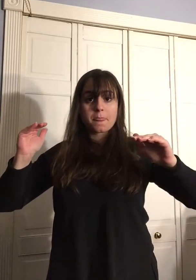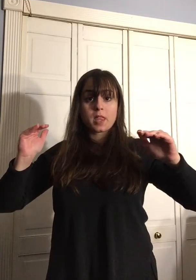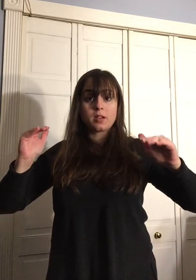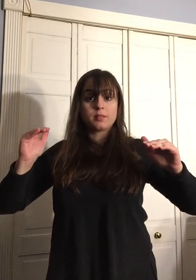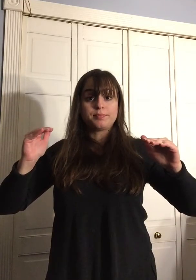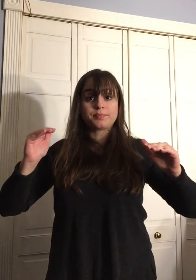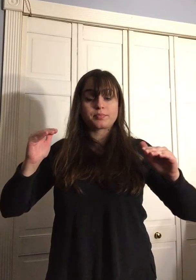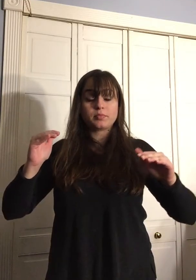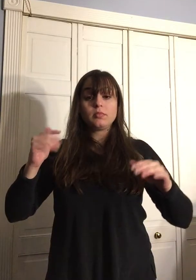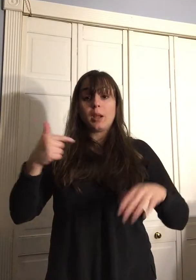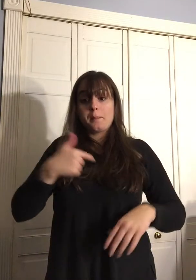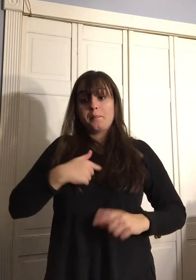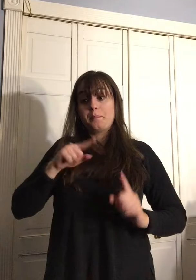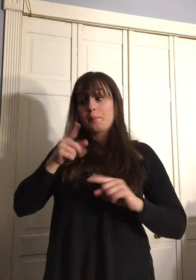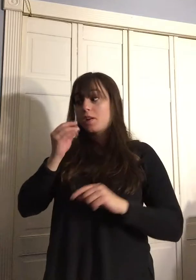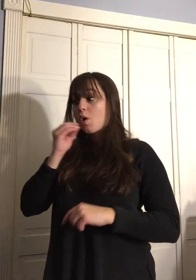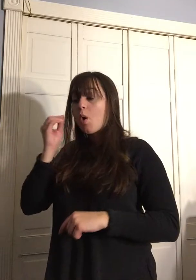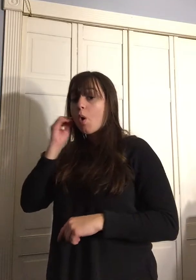beyond our ideologies that separate us.